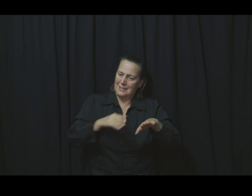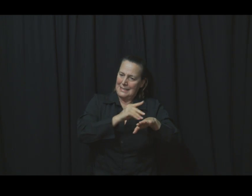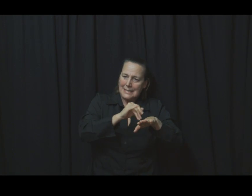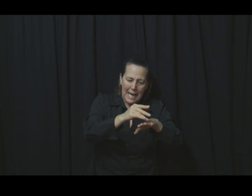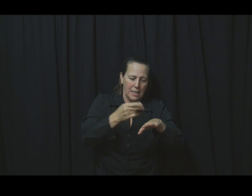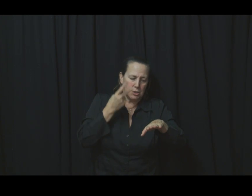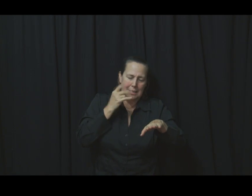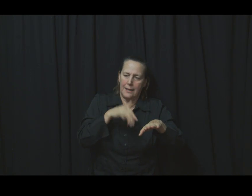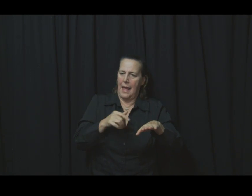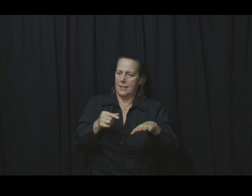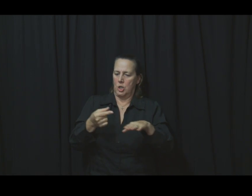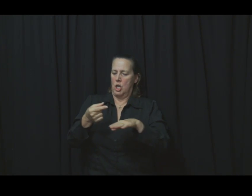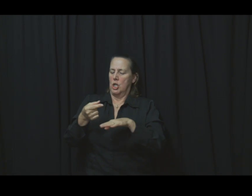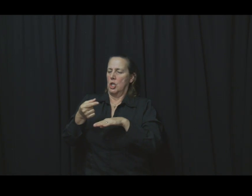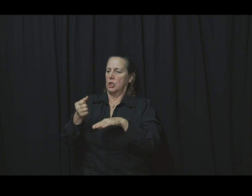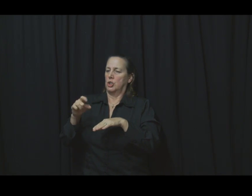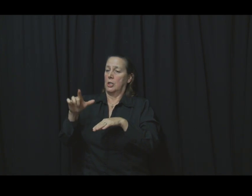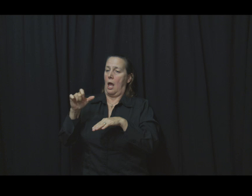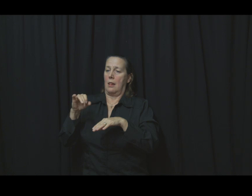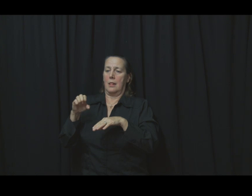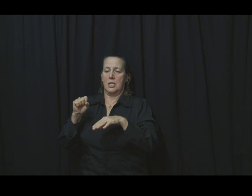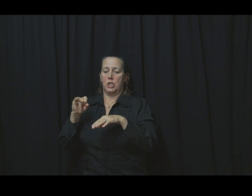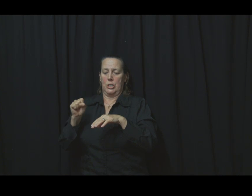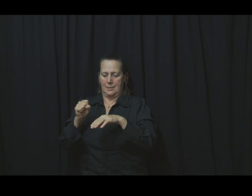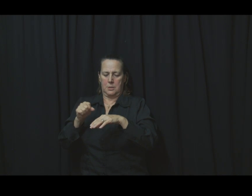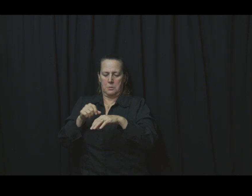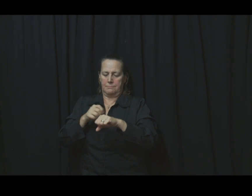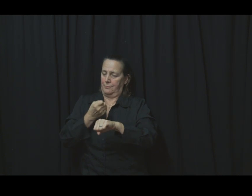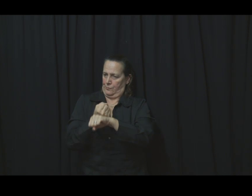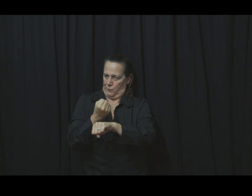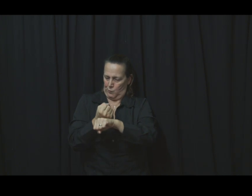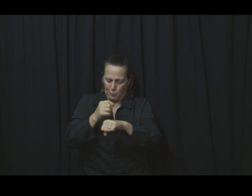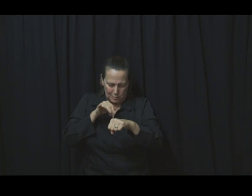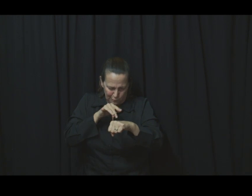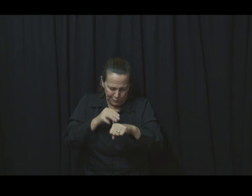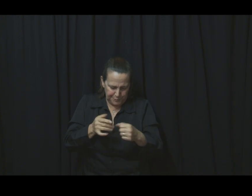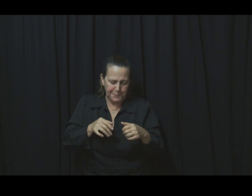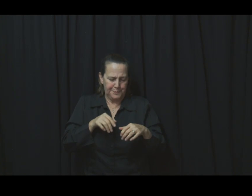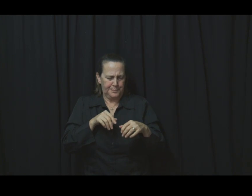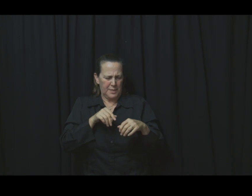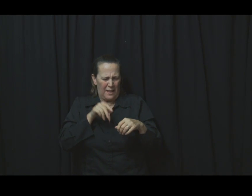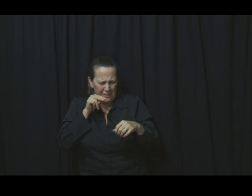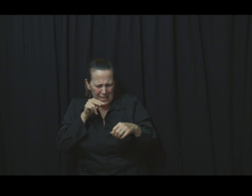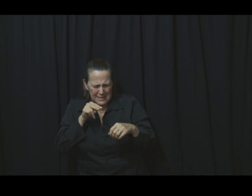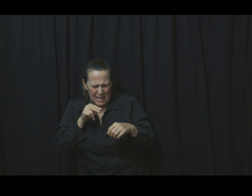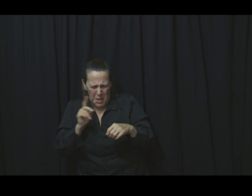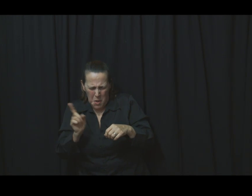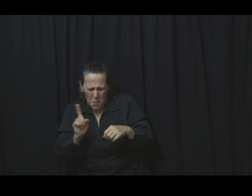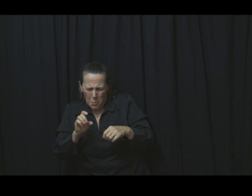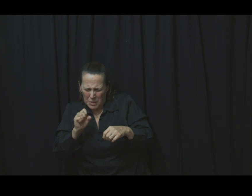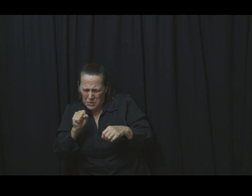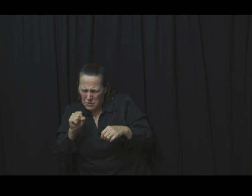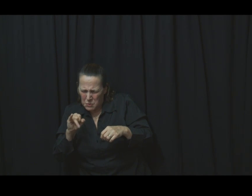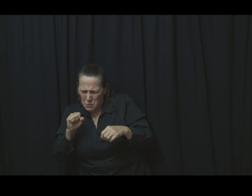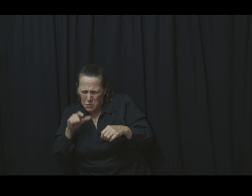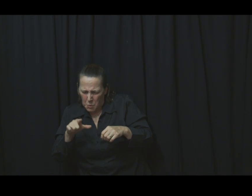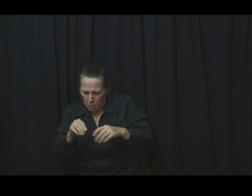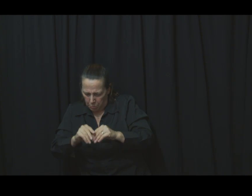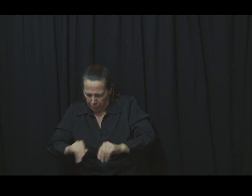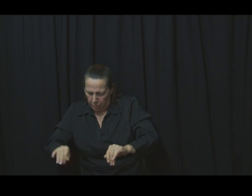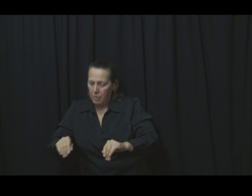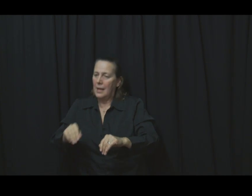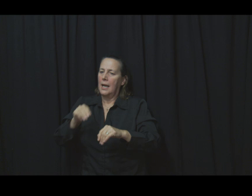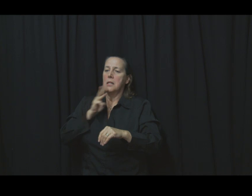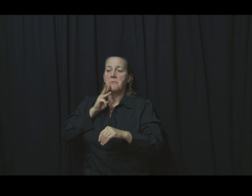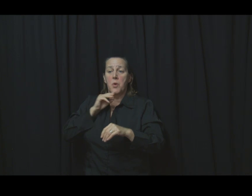geologists on the outside do, study the rate at which soil is deposited at the end of rivers and deltas, and we can see